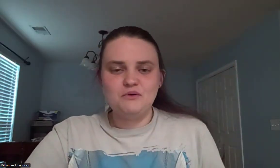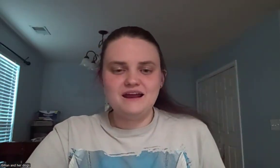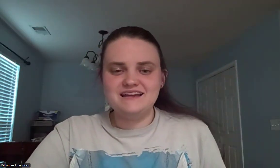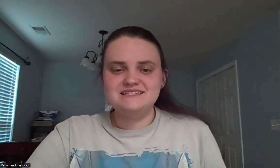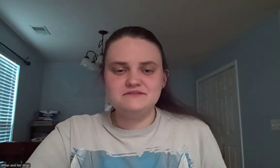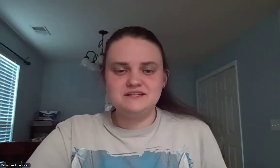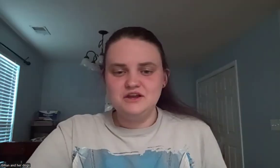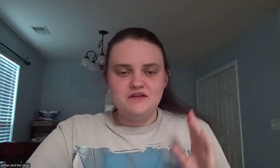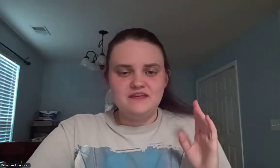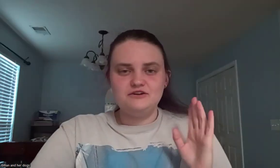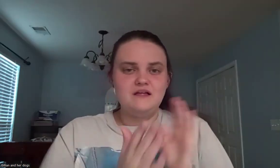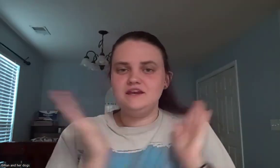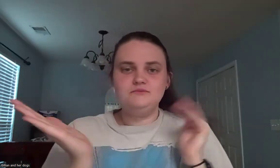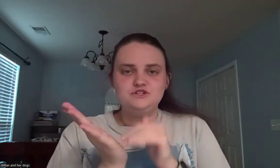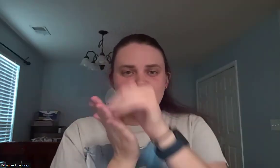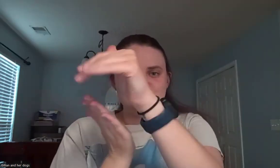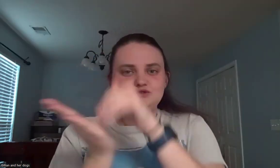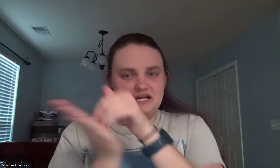I guess even they were like, nope, too much, too much.